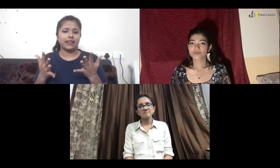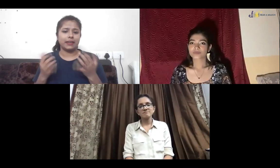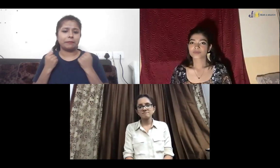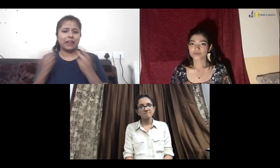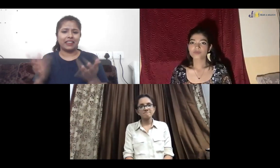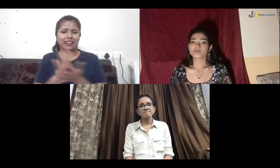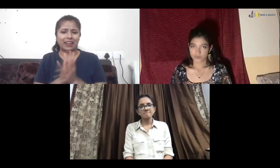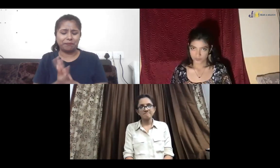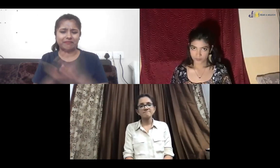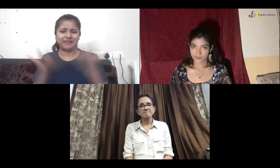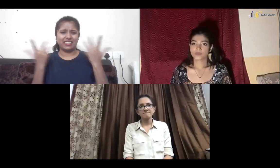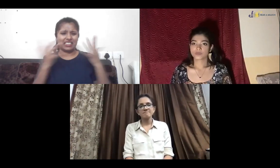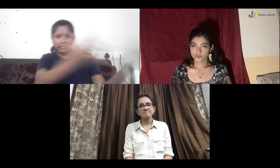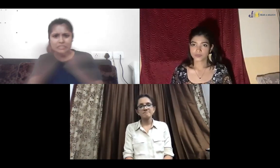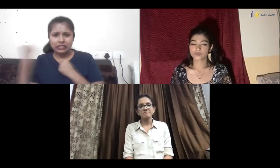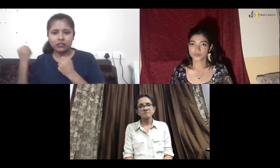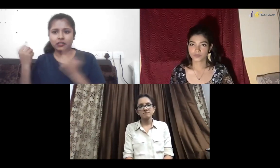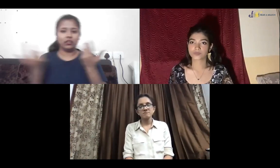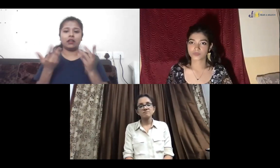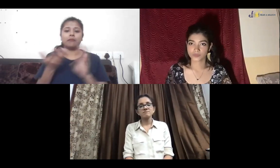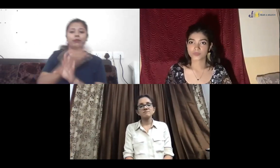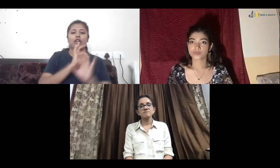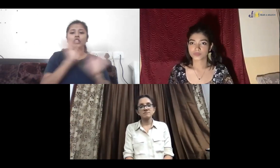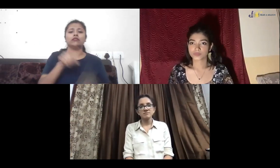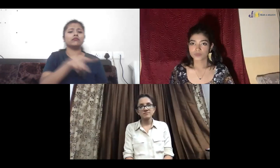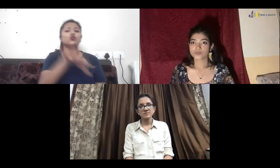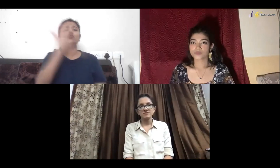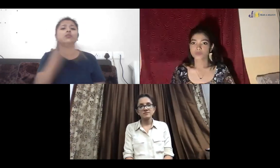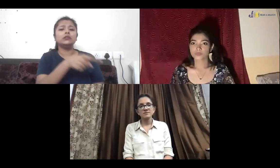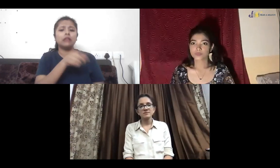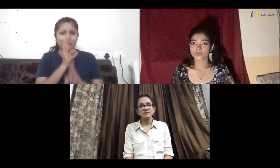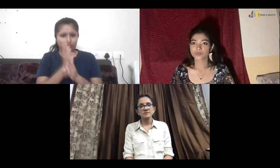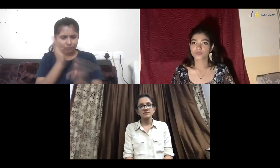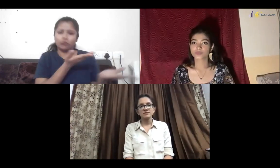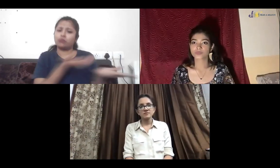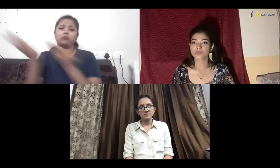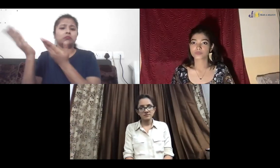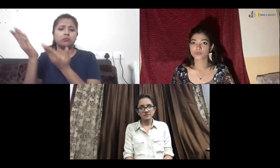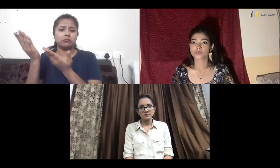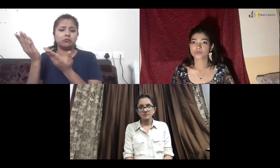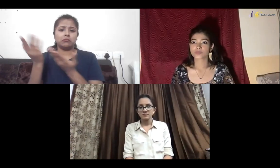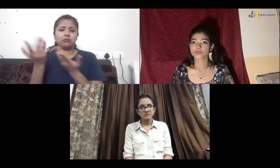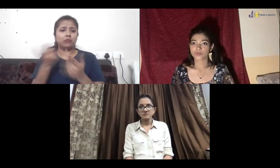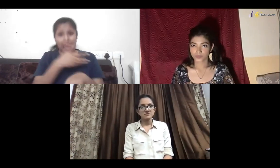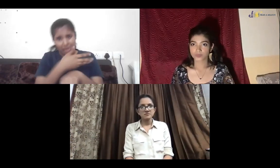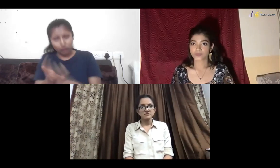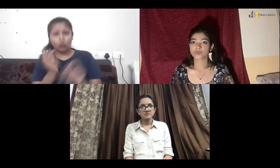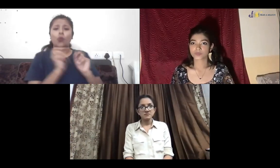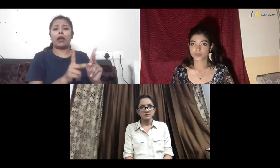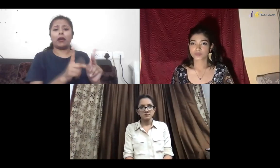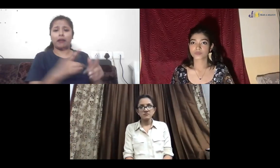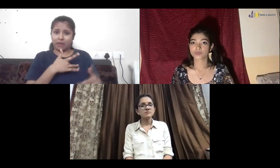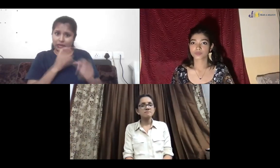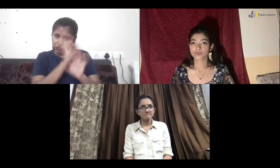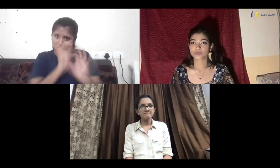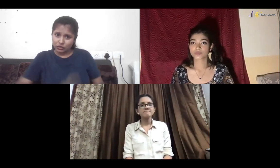interesting story. I have seen many places. Women are getting raped, so kidnapped. You have to go in the